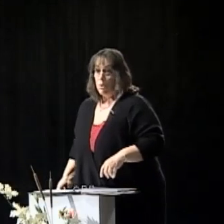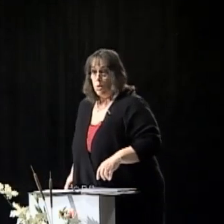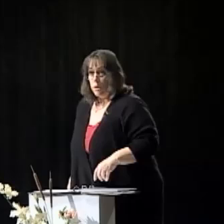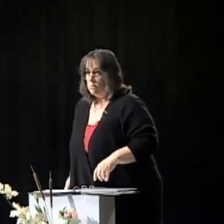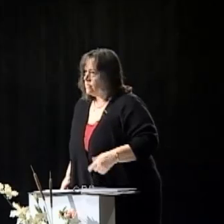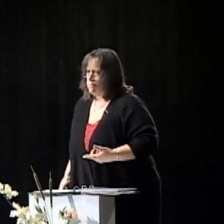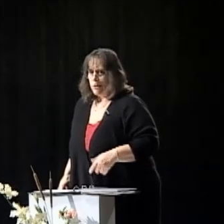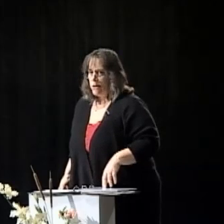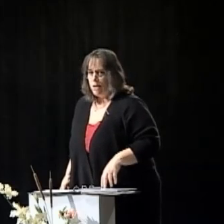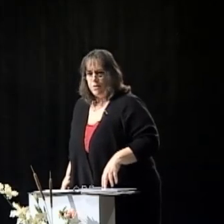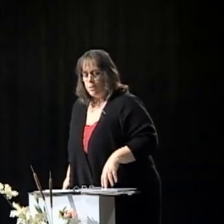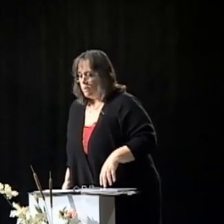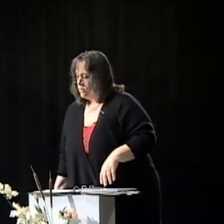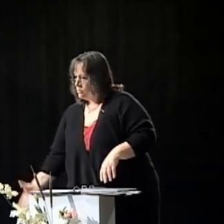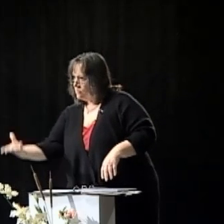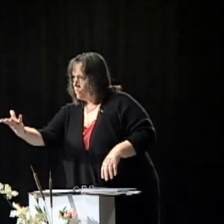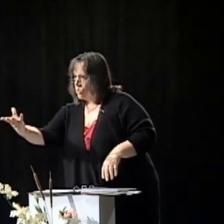Bowling. Not good at this either. Bowling.